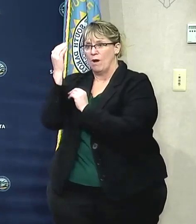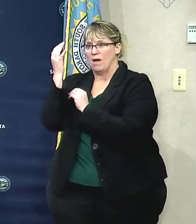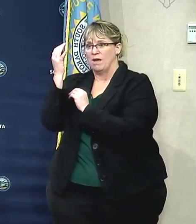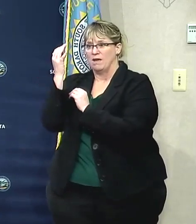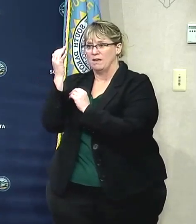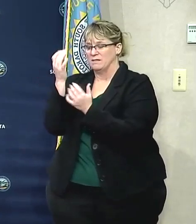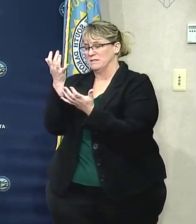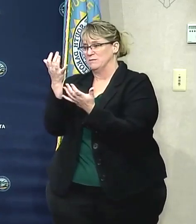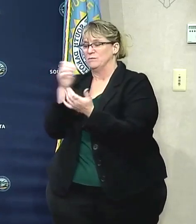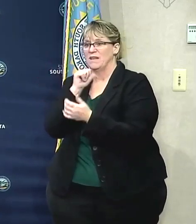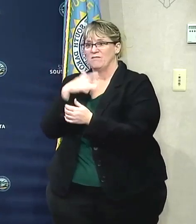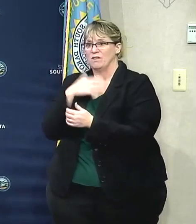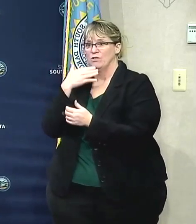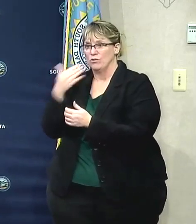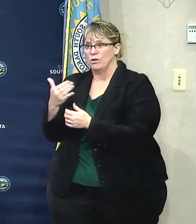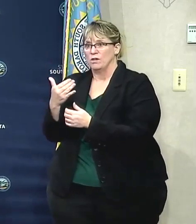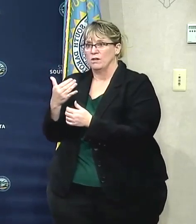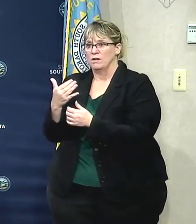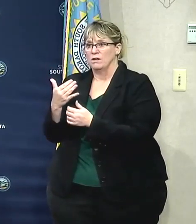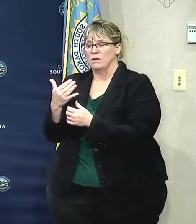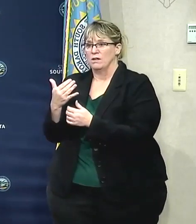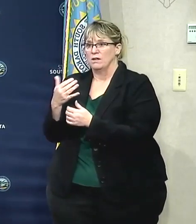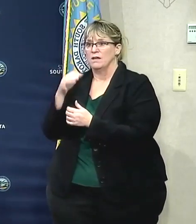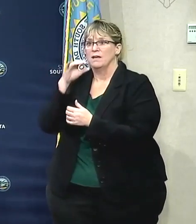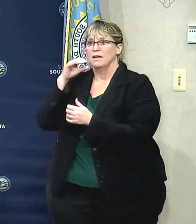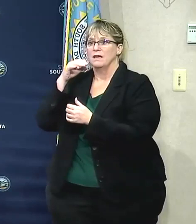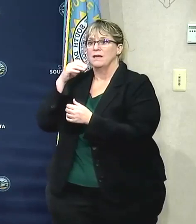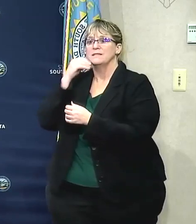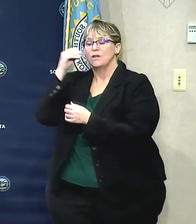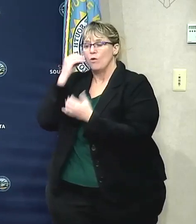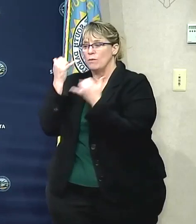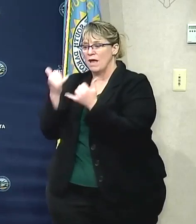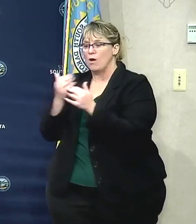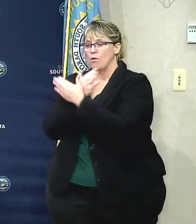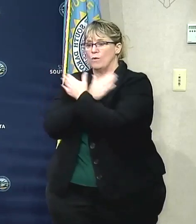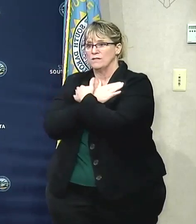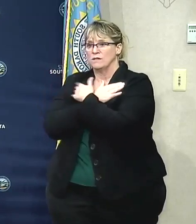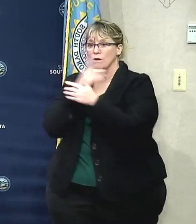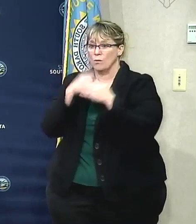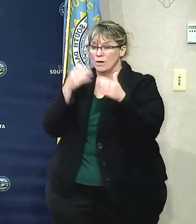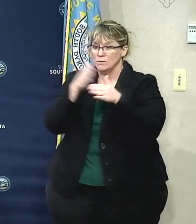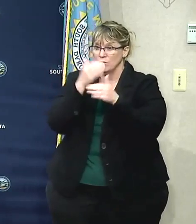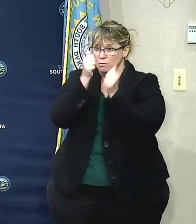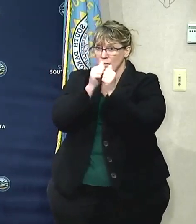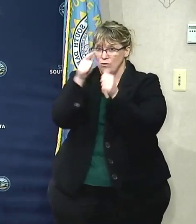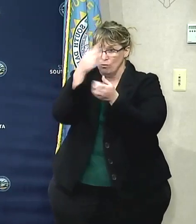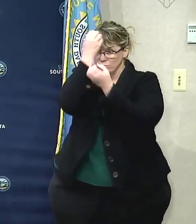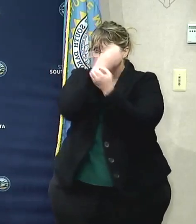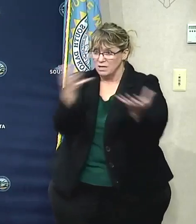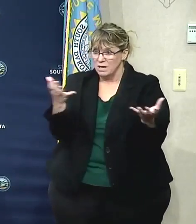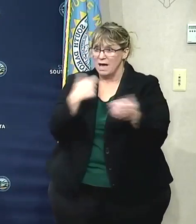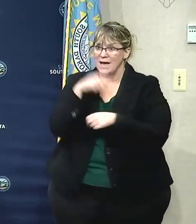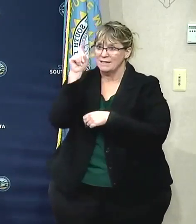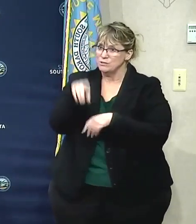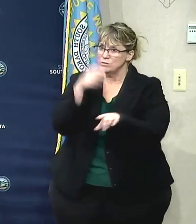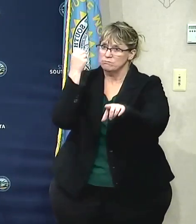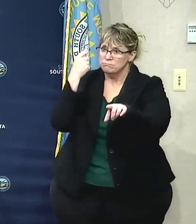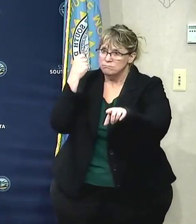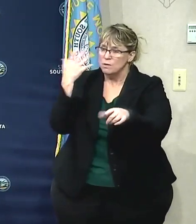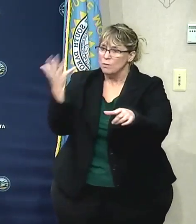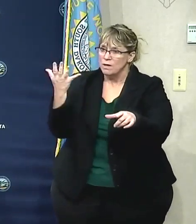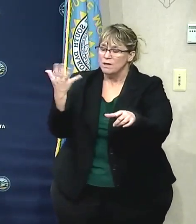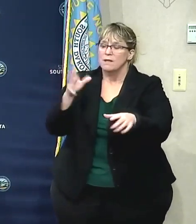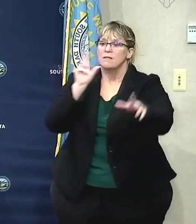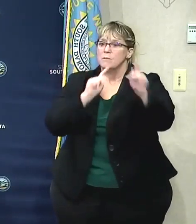He's doing well today, and he's at home resting. But I share that with you because what you need to know, and what I need you to know, is